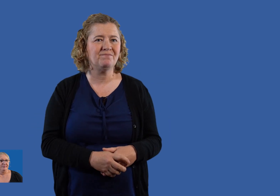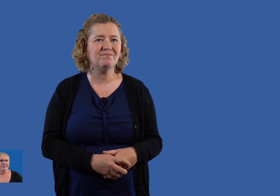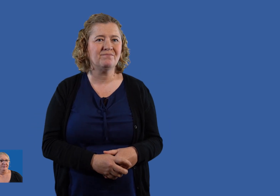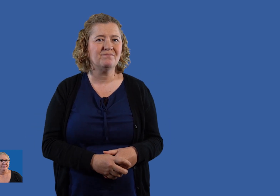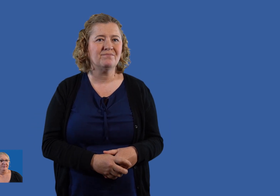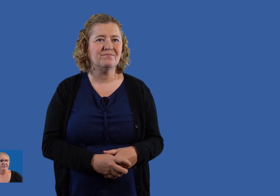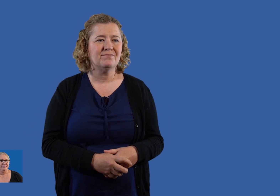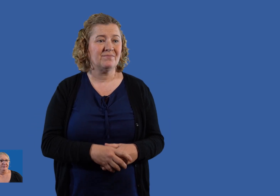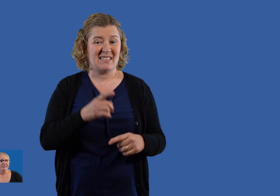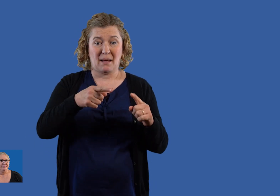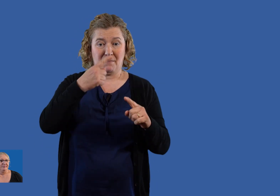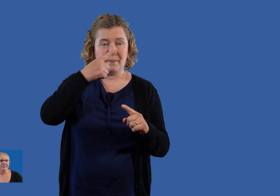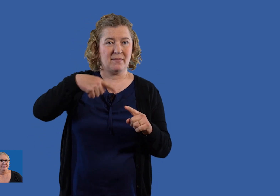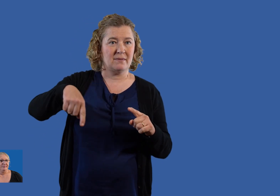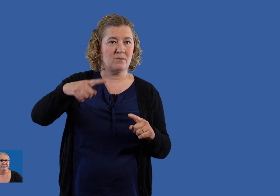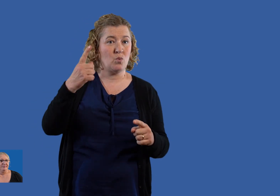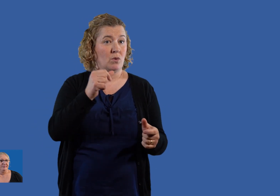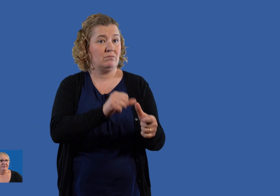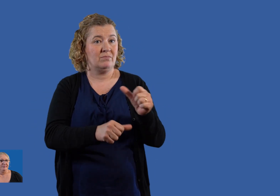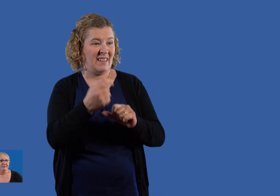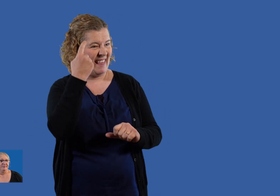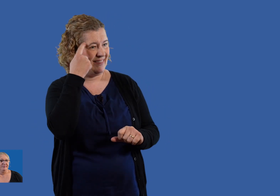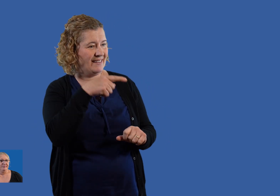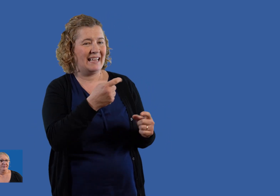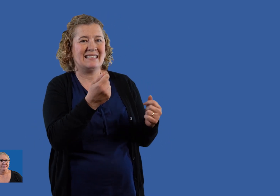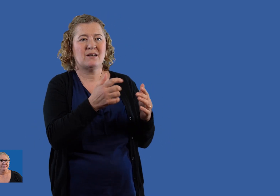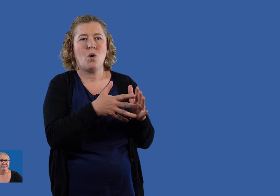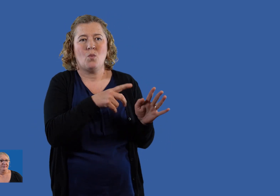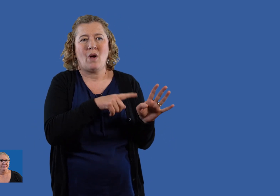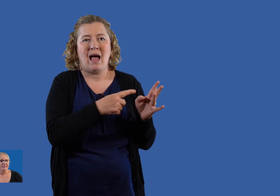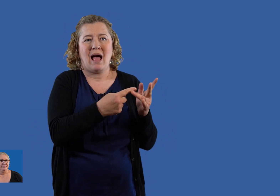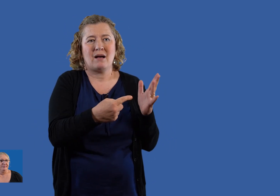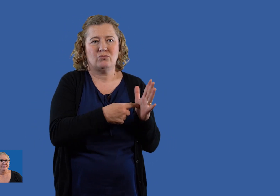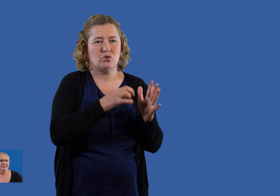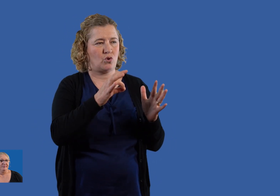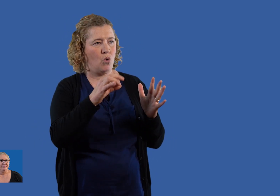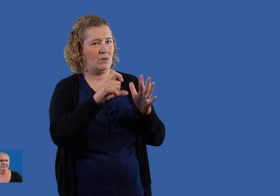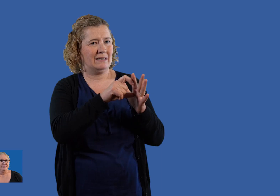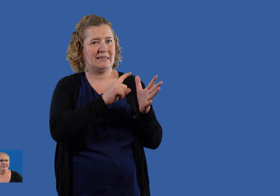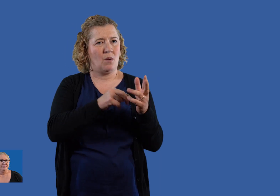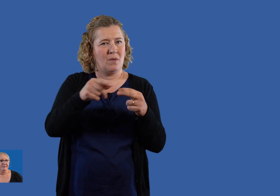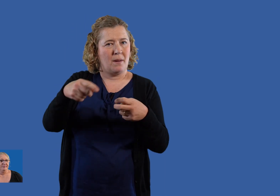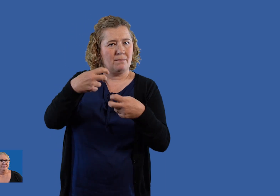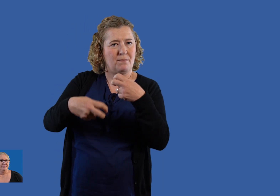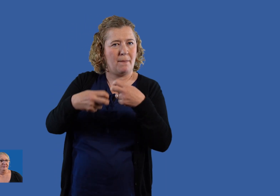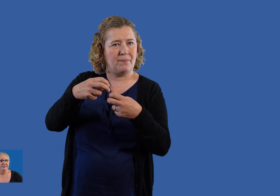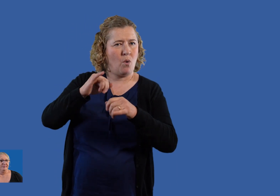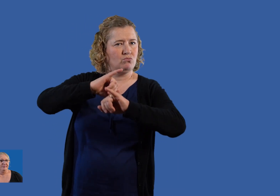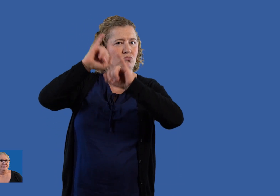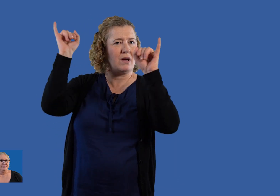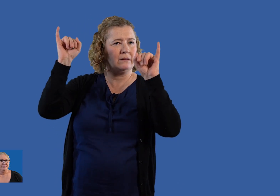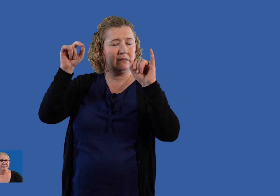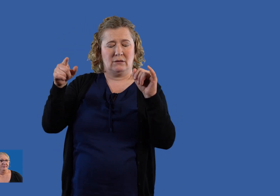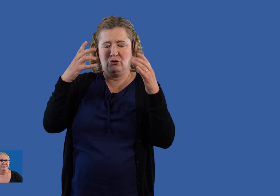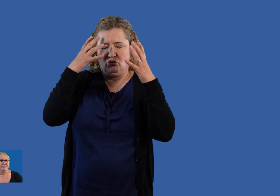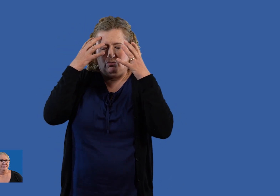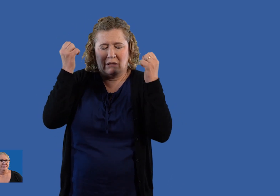person, suicide is usually seen a way of dealing with a problem or crisis, which is in causing the intense pain